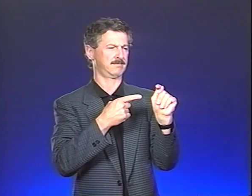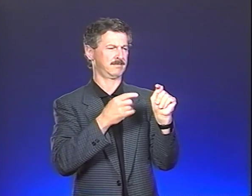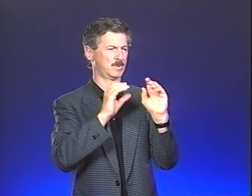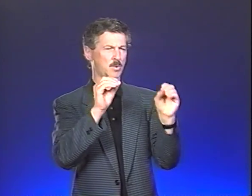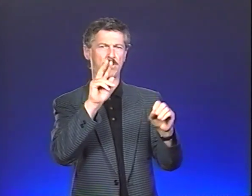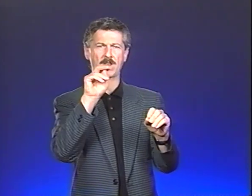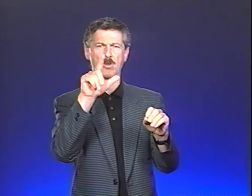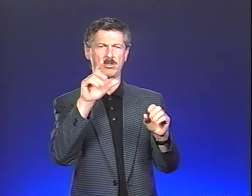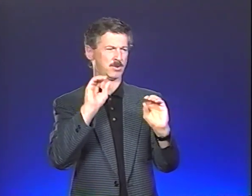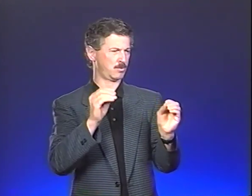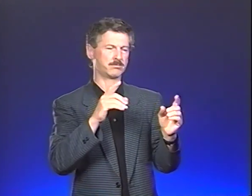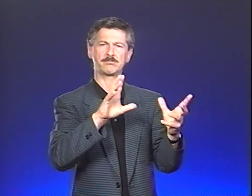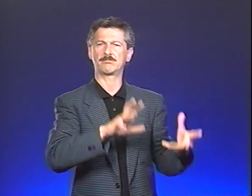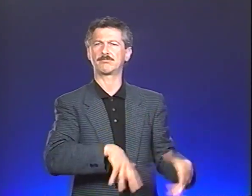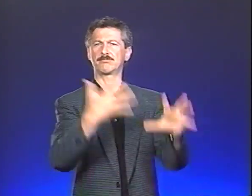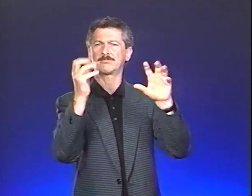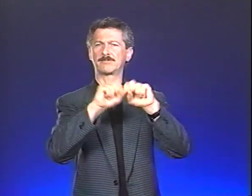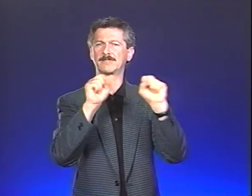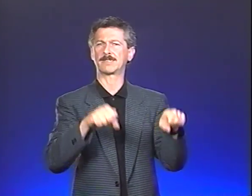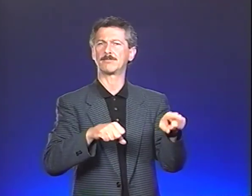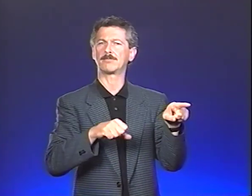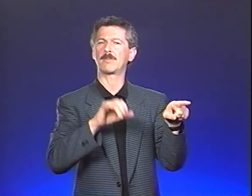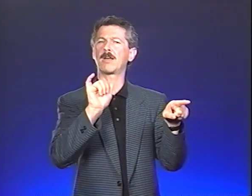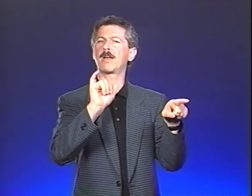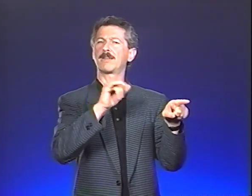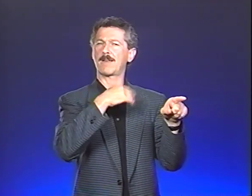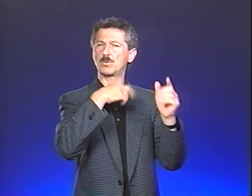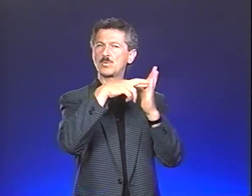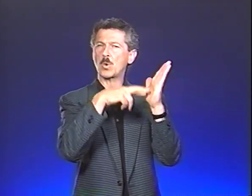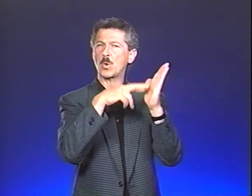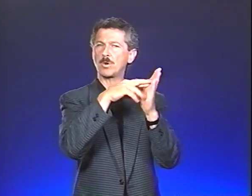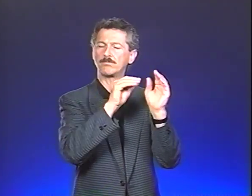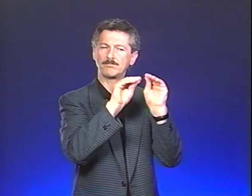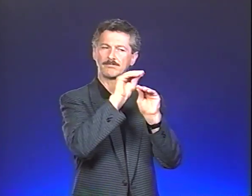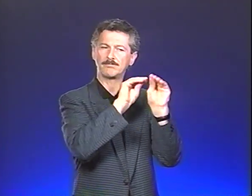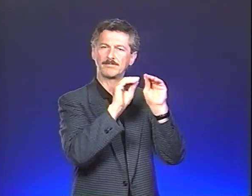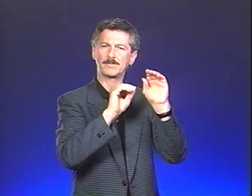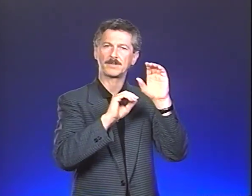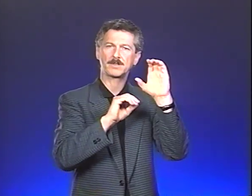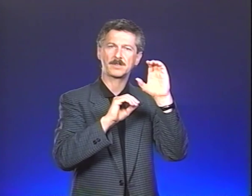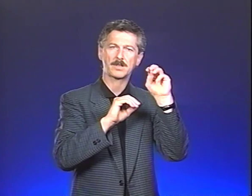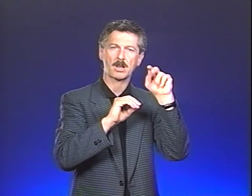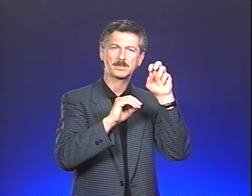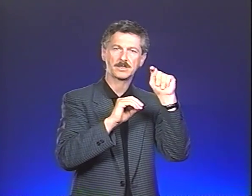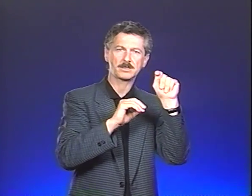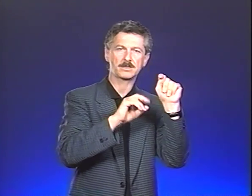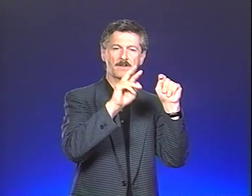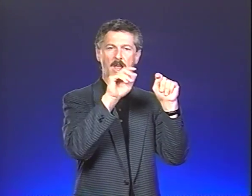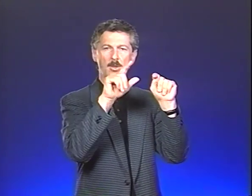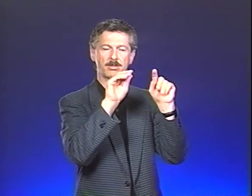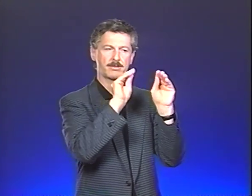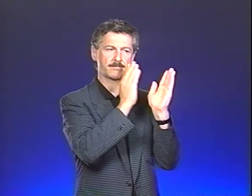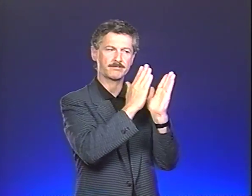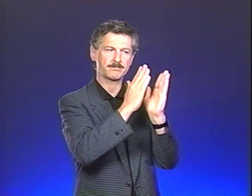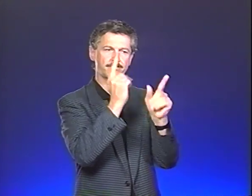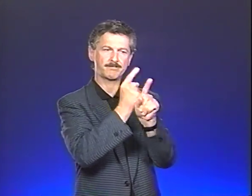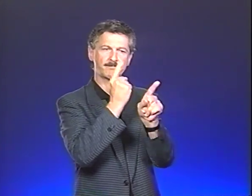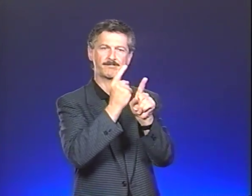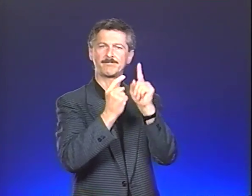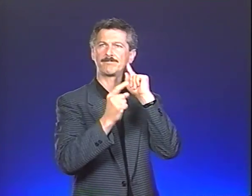not, because there are no vowels. It does not fit the rules of English. English requires the positioning of